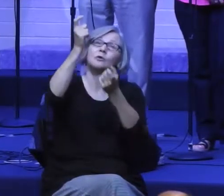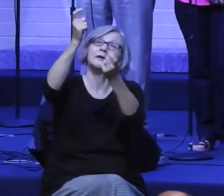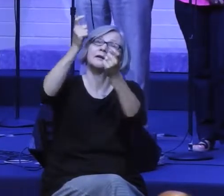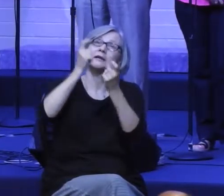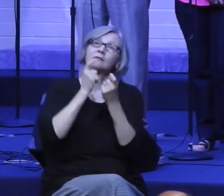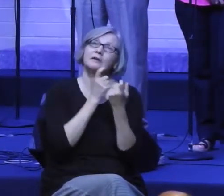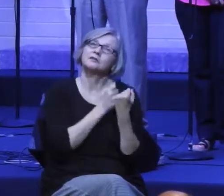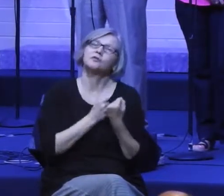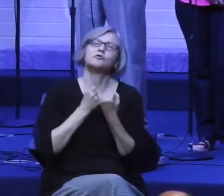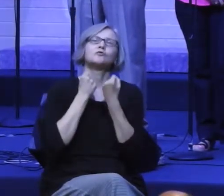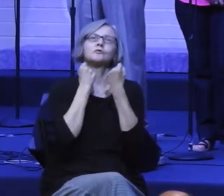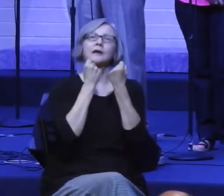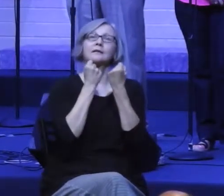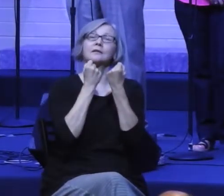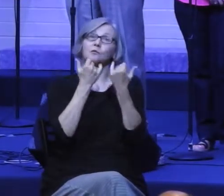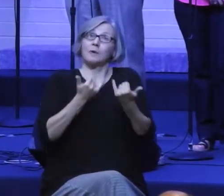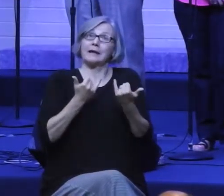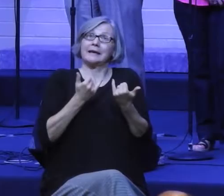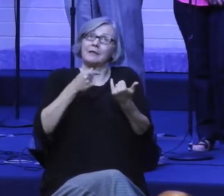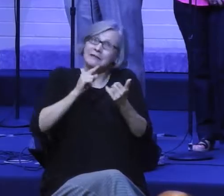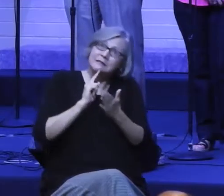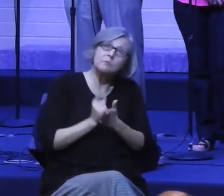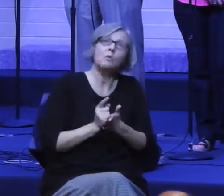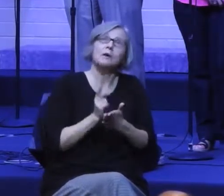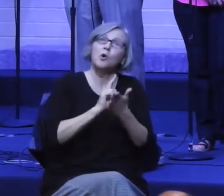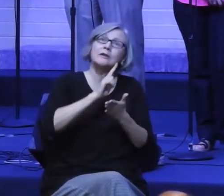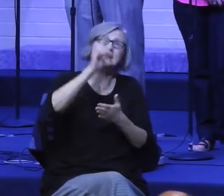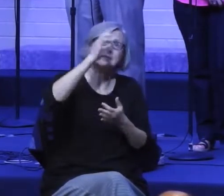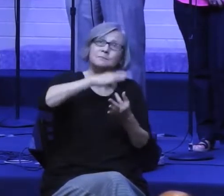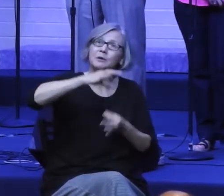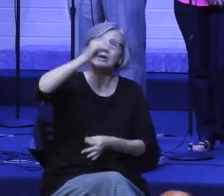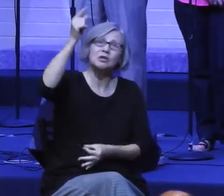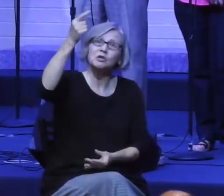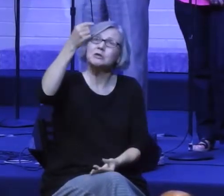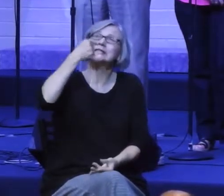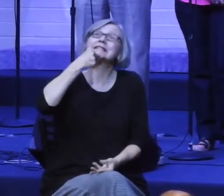but Father, I pray. Father, I pray.